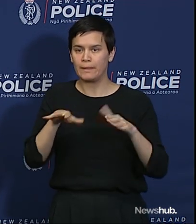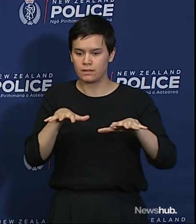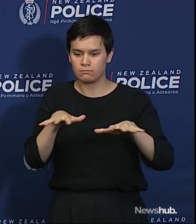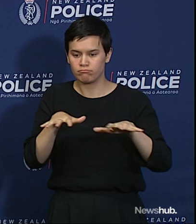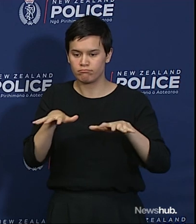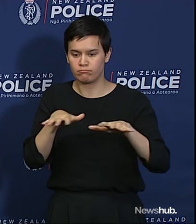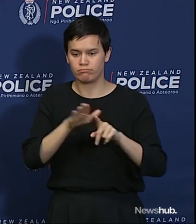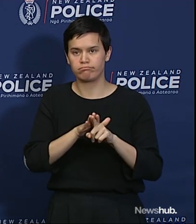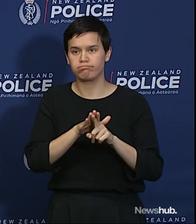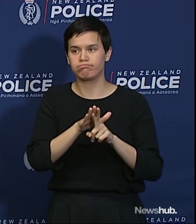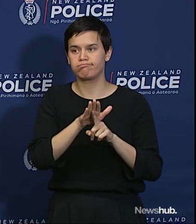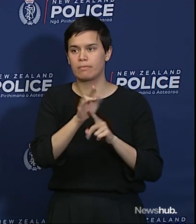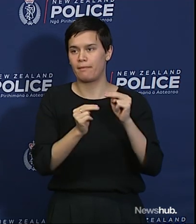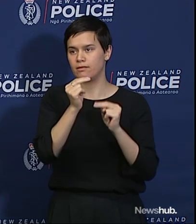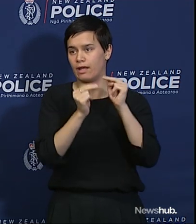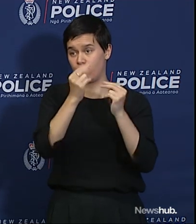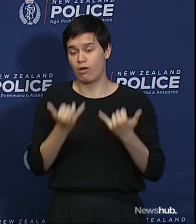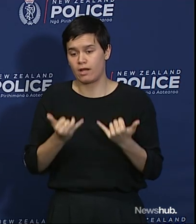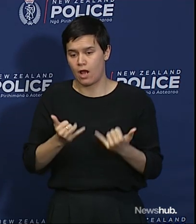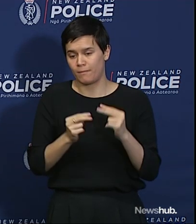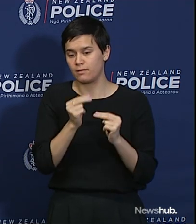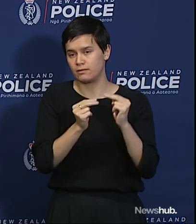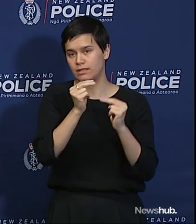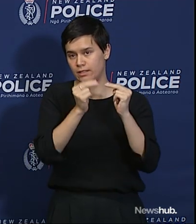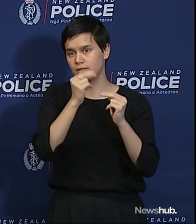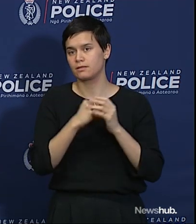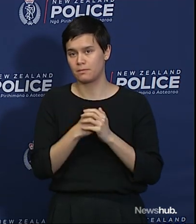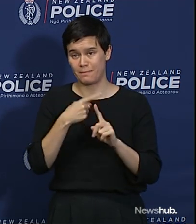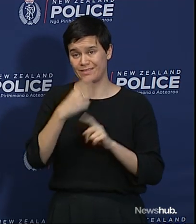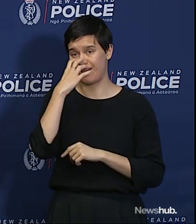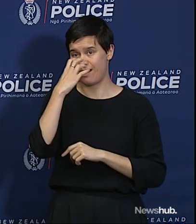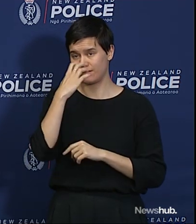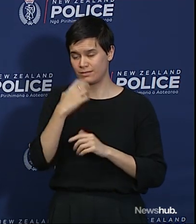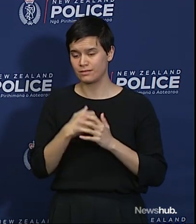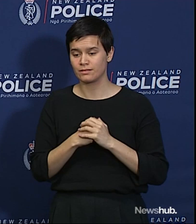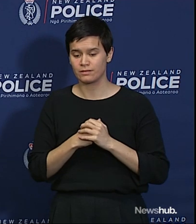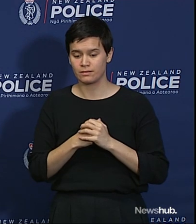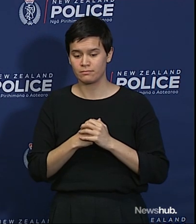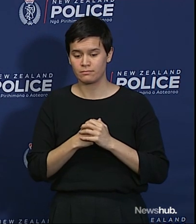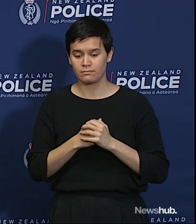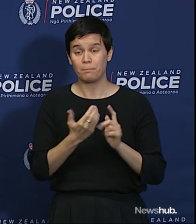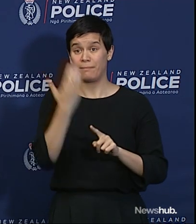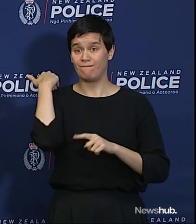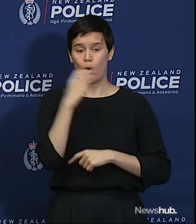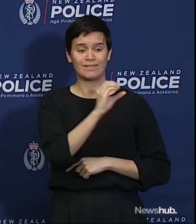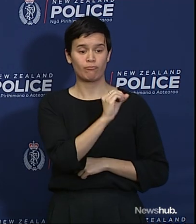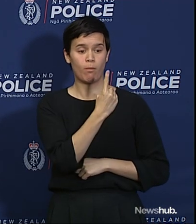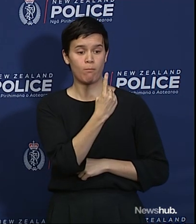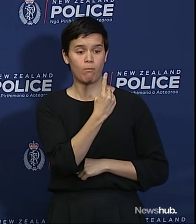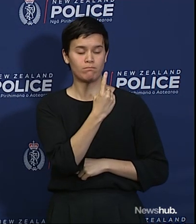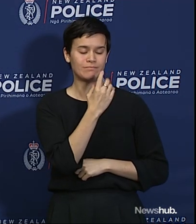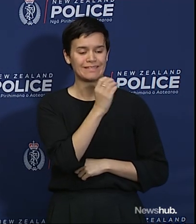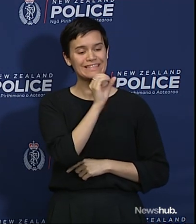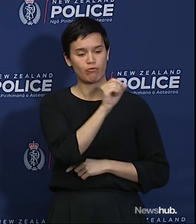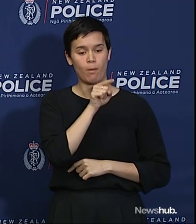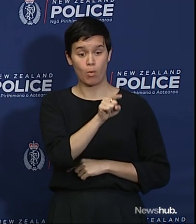island are escalating at the moment. This compares to a 0.1 to 0.2% chance of eruption that